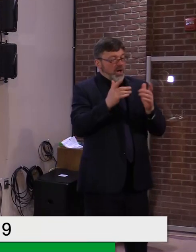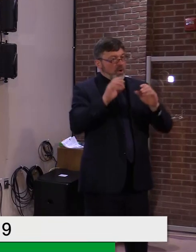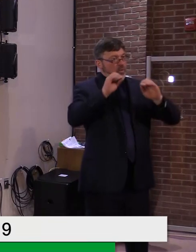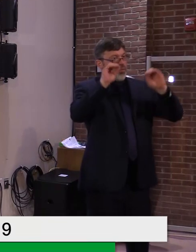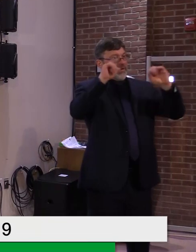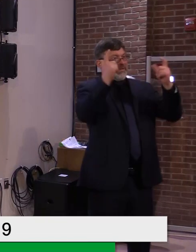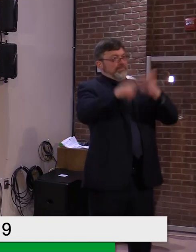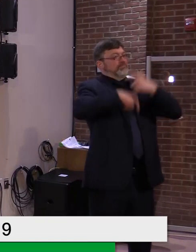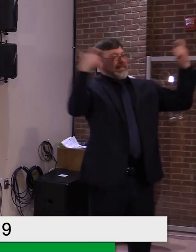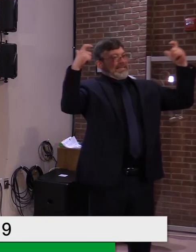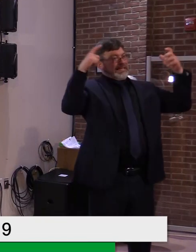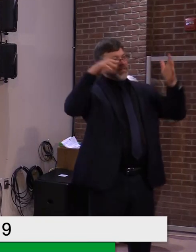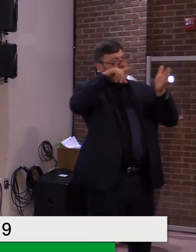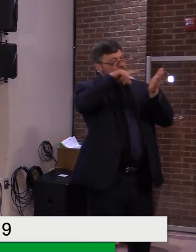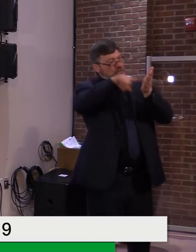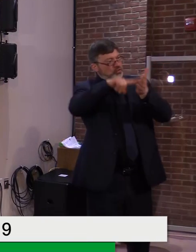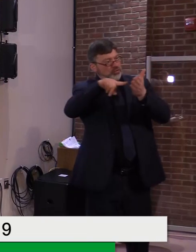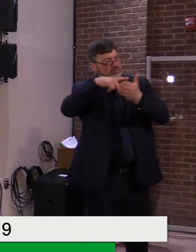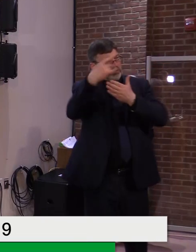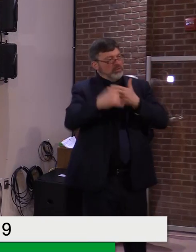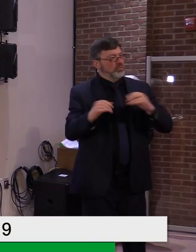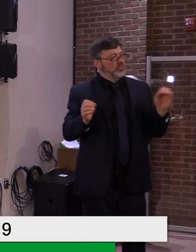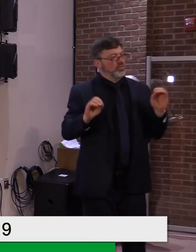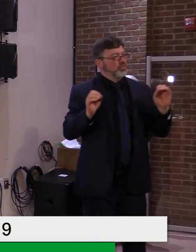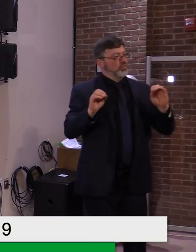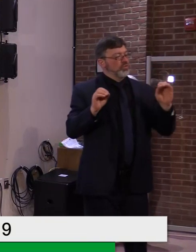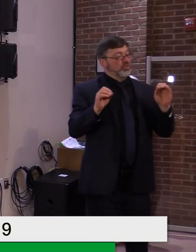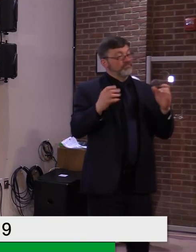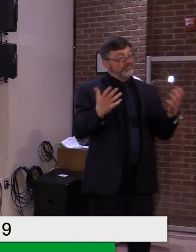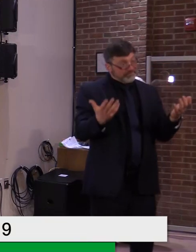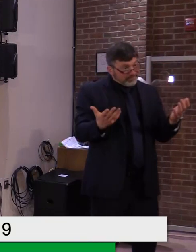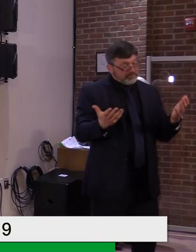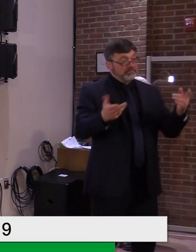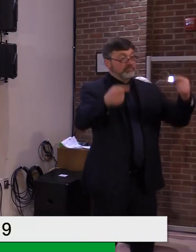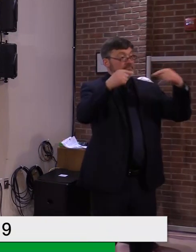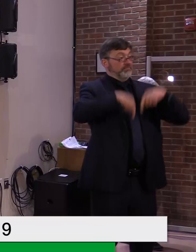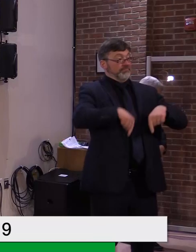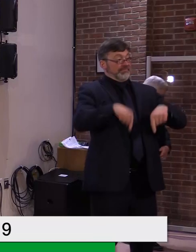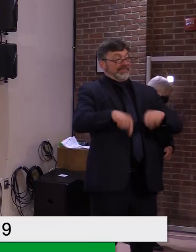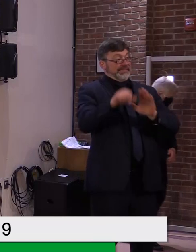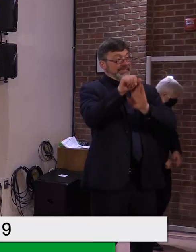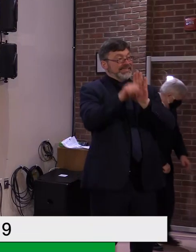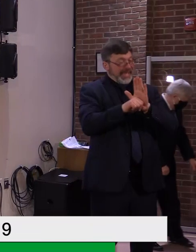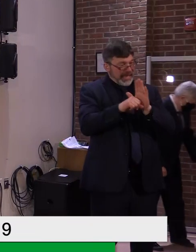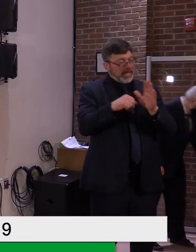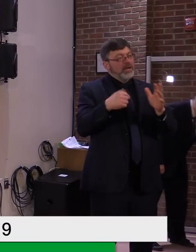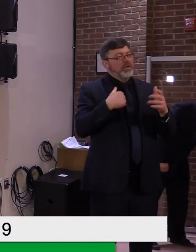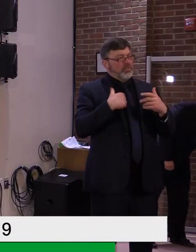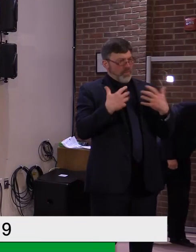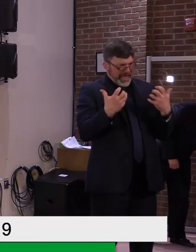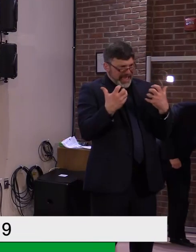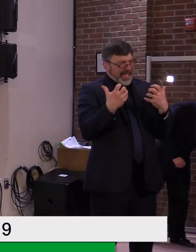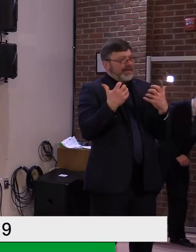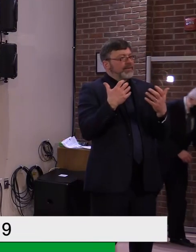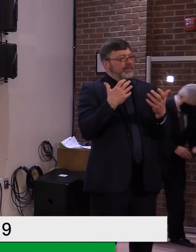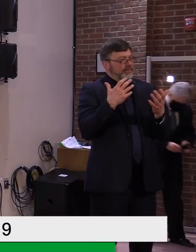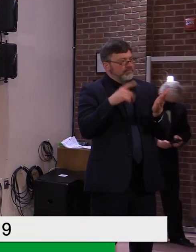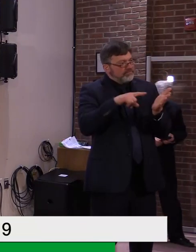Vermont are working on getting a study off the ground because we really want this